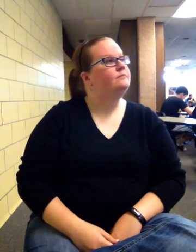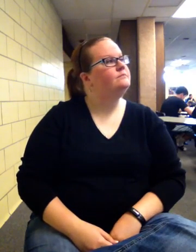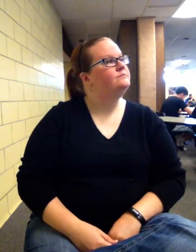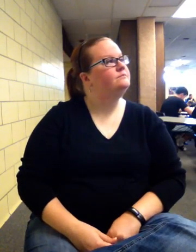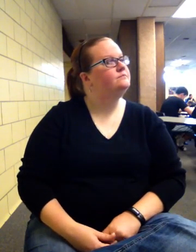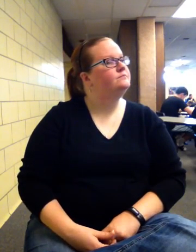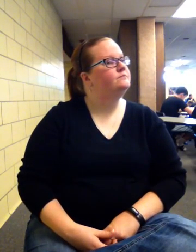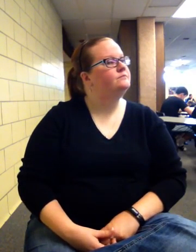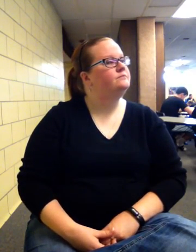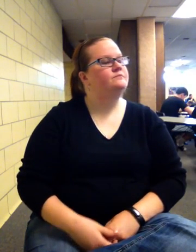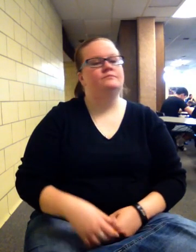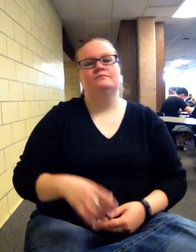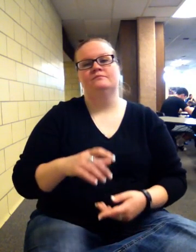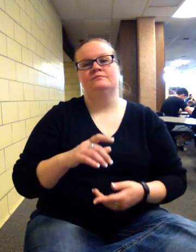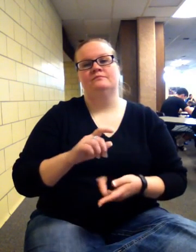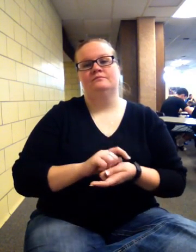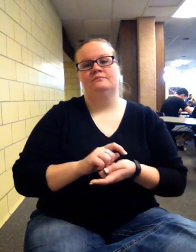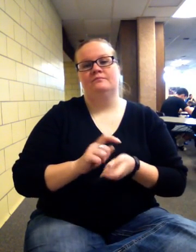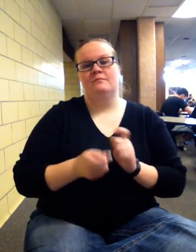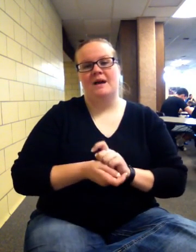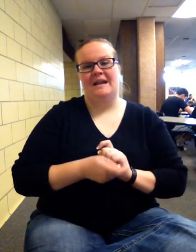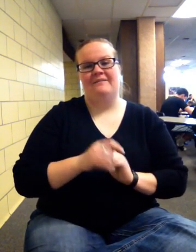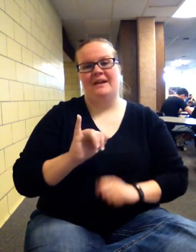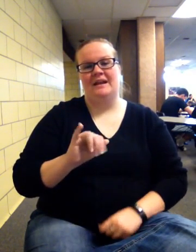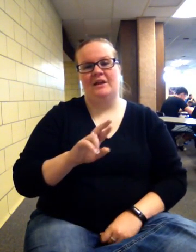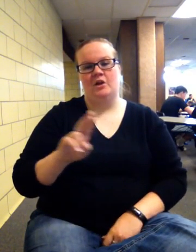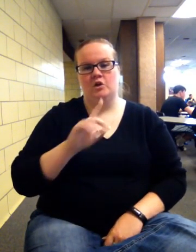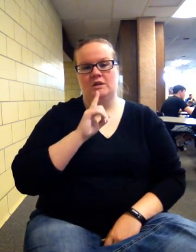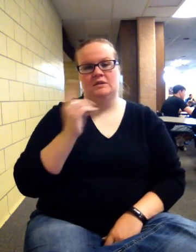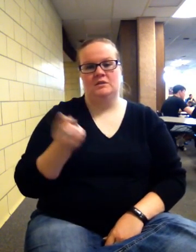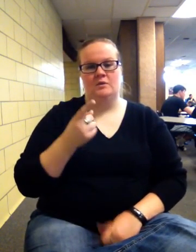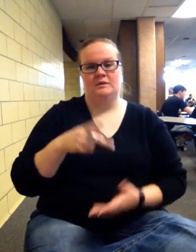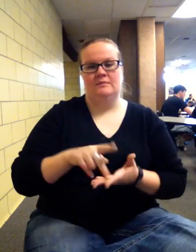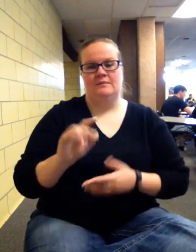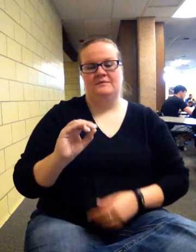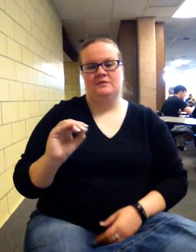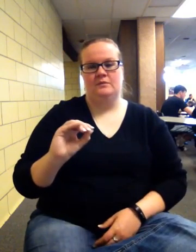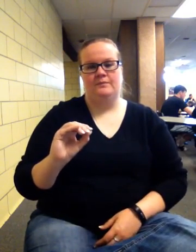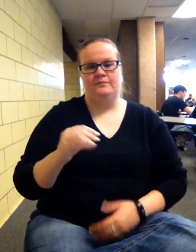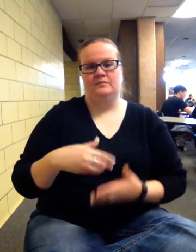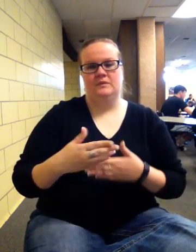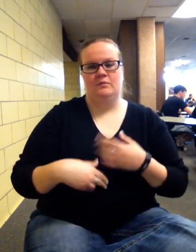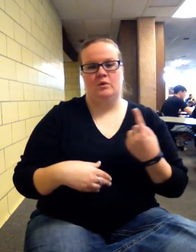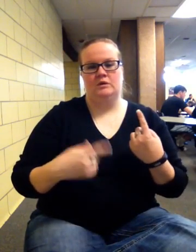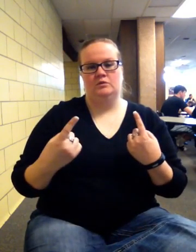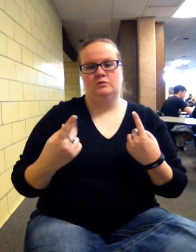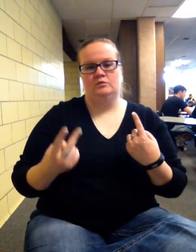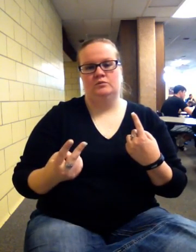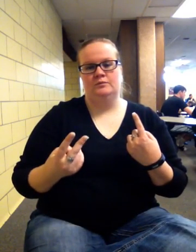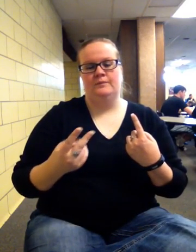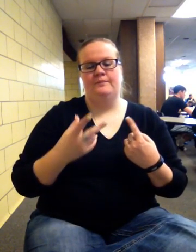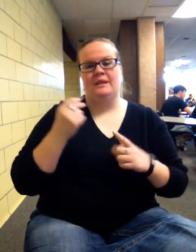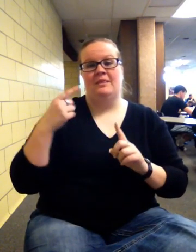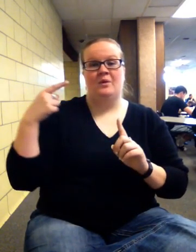So modified internal rate of return payment is always going to be zero. Step one and step two. The goal then, the